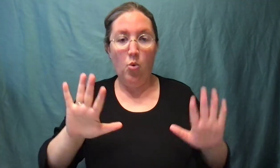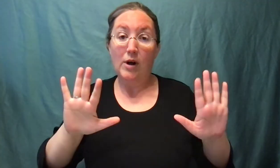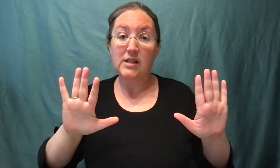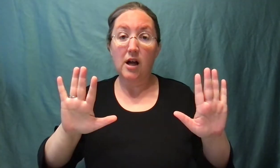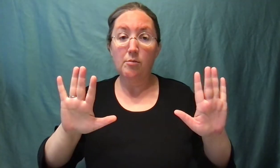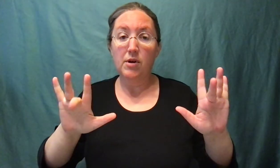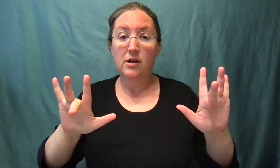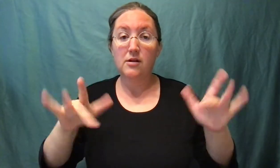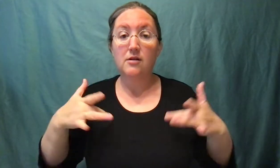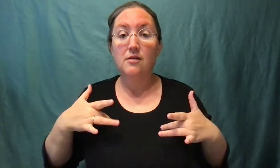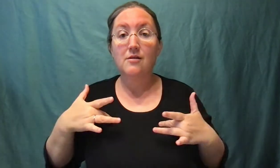What's up?